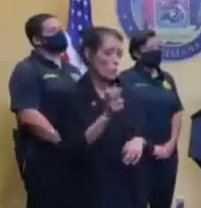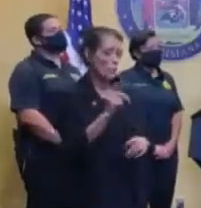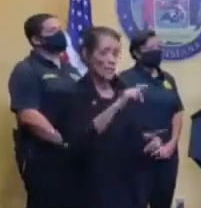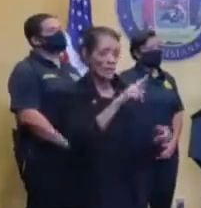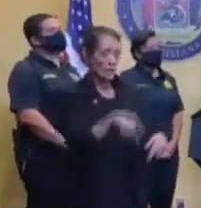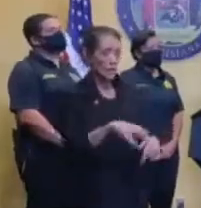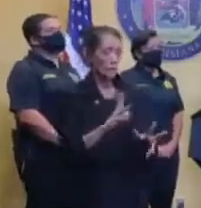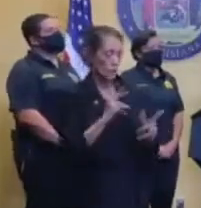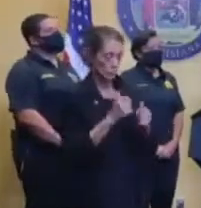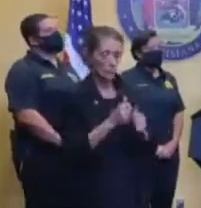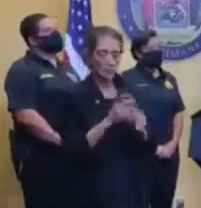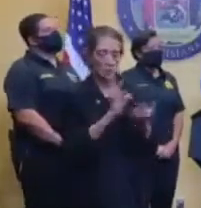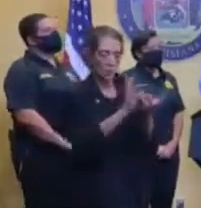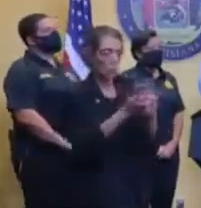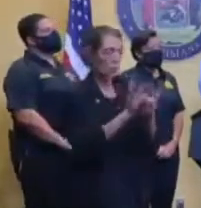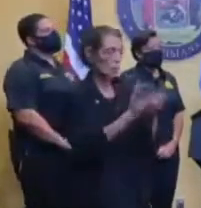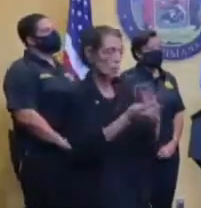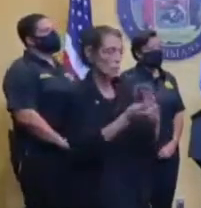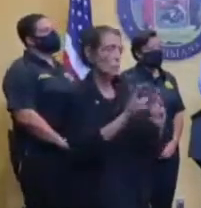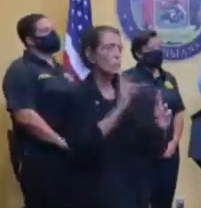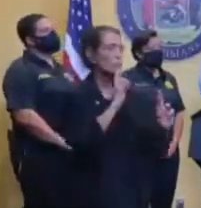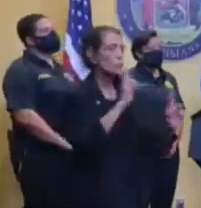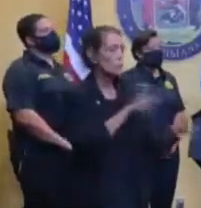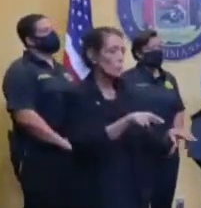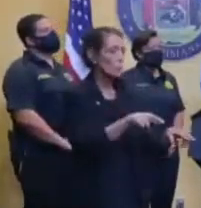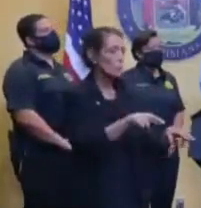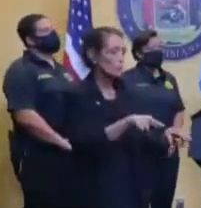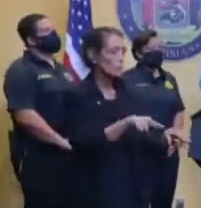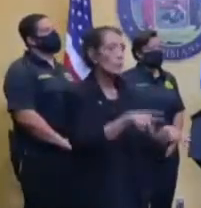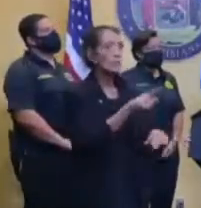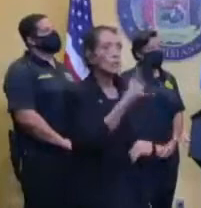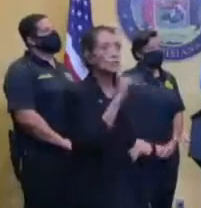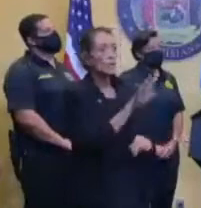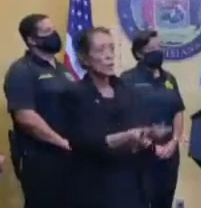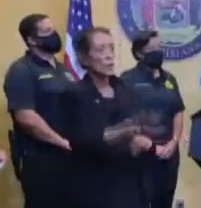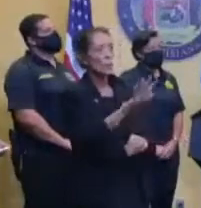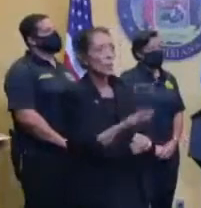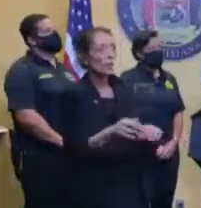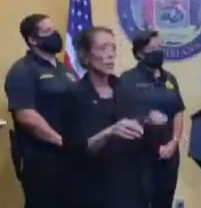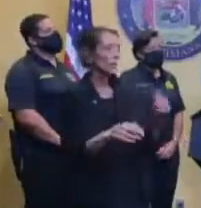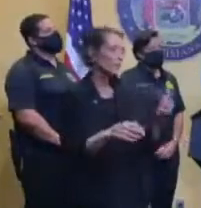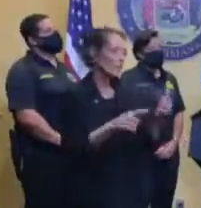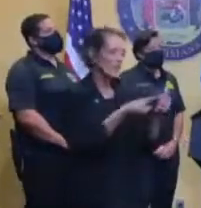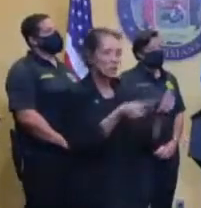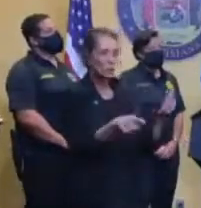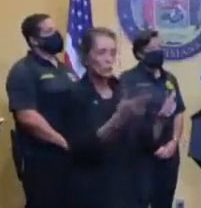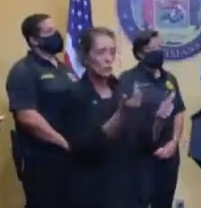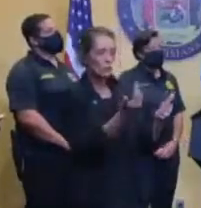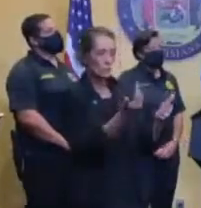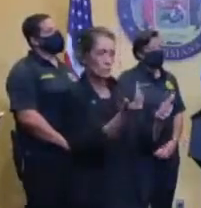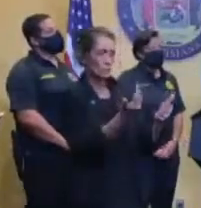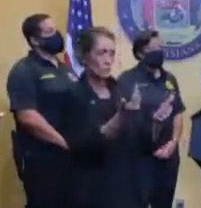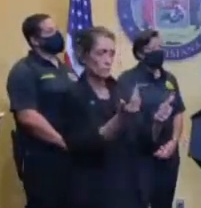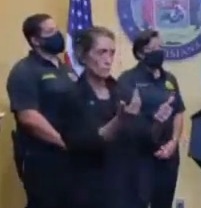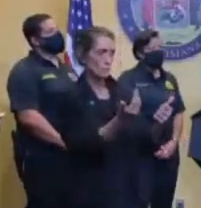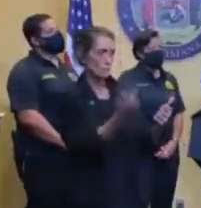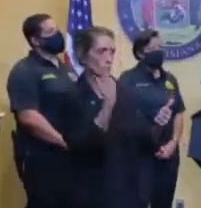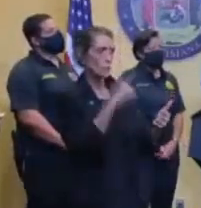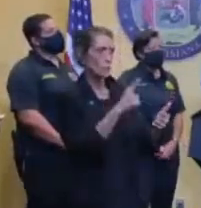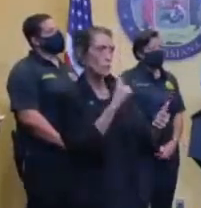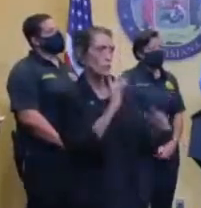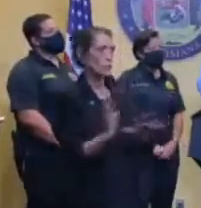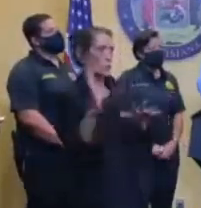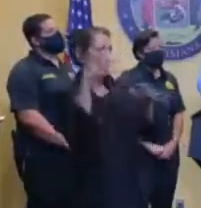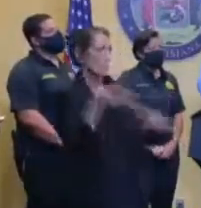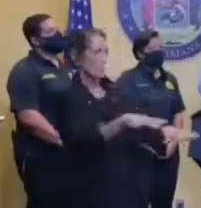weather report, they're reporting essentially 10 to 15 inches of a coastal surge.